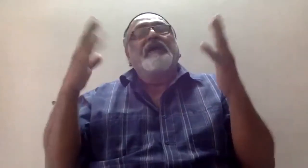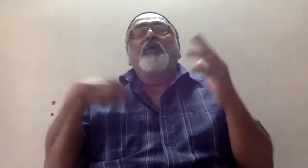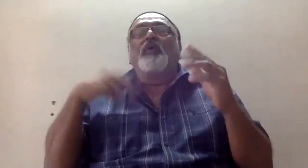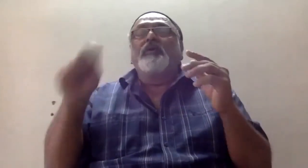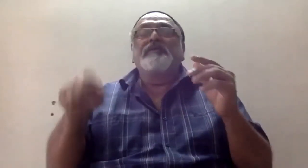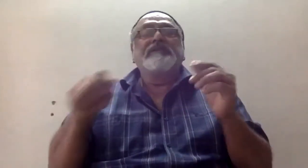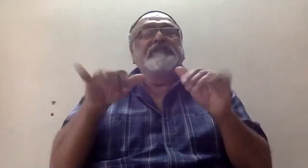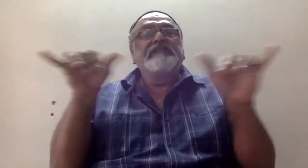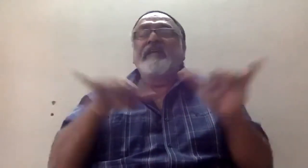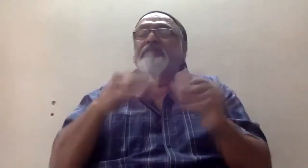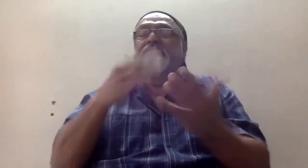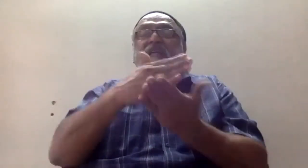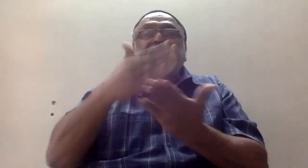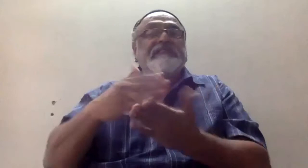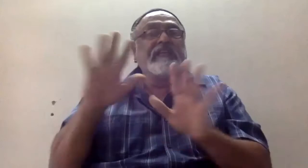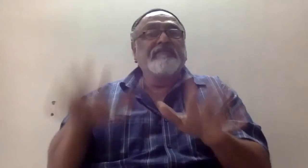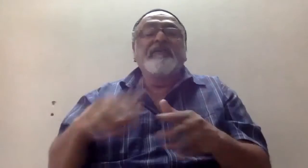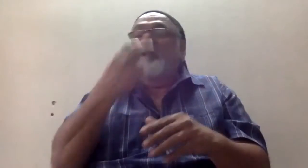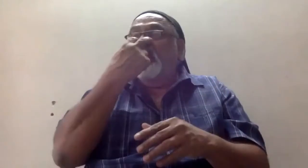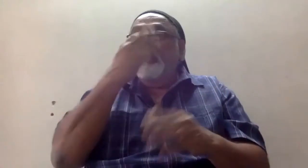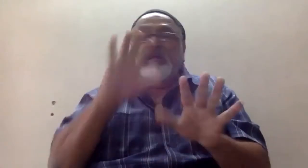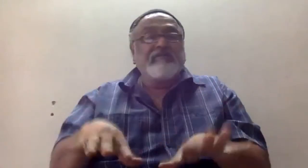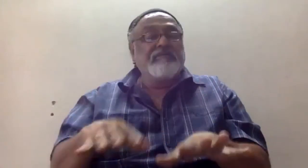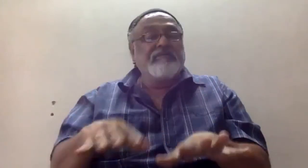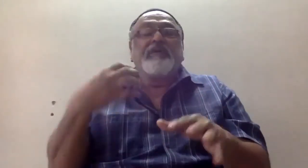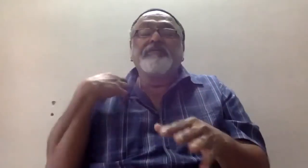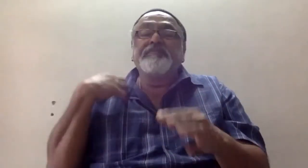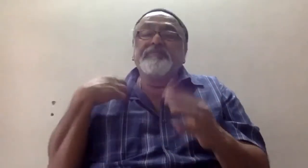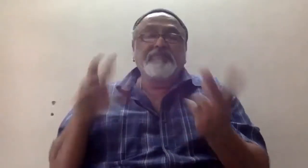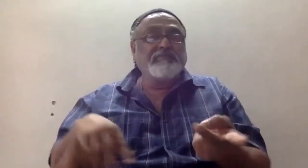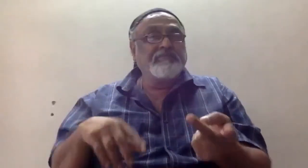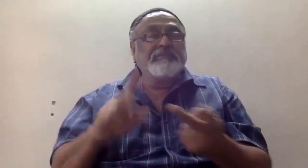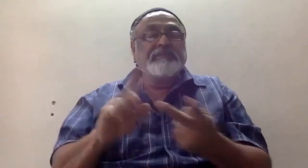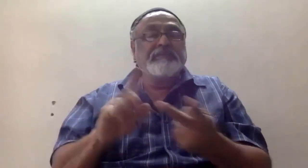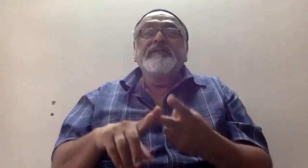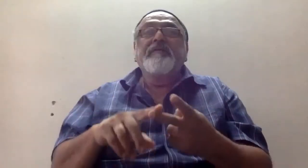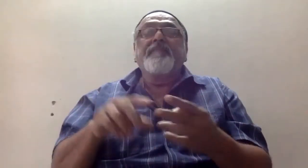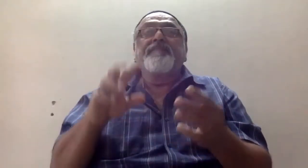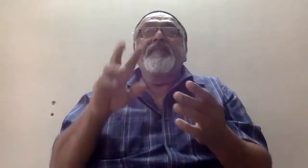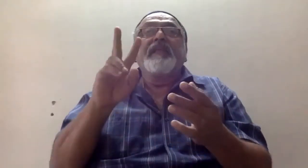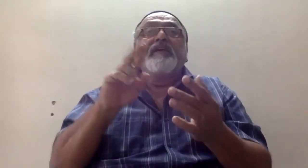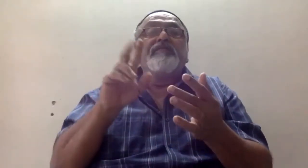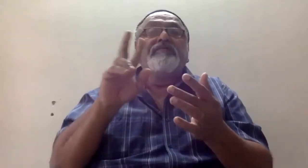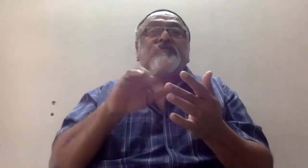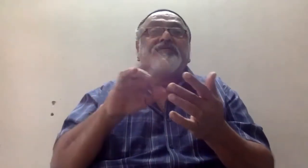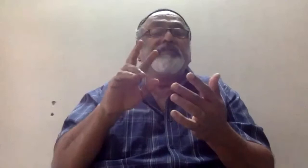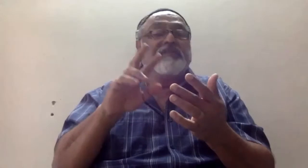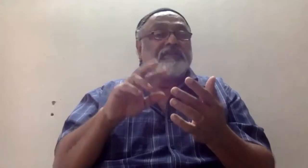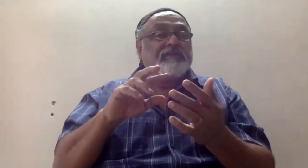people, especially. They cannot access the judgments. There is visual captcha on the website, and the captcha is so difficult